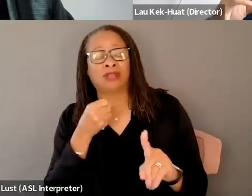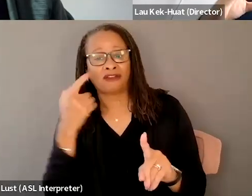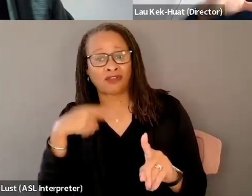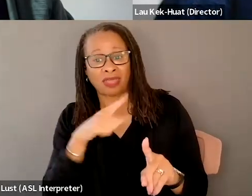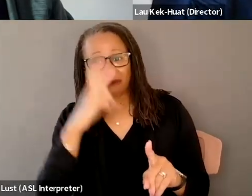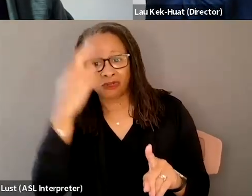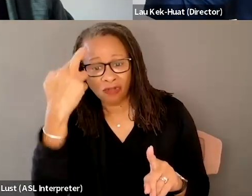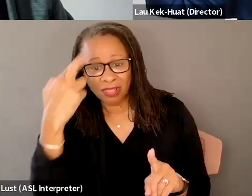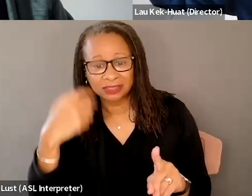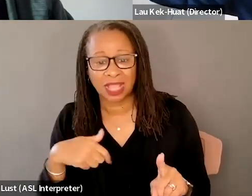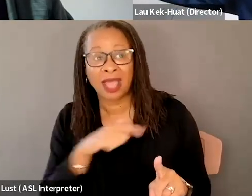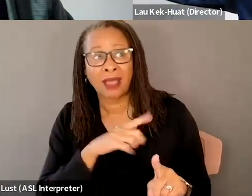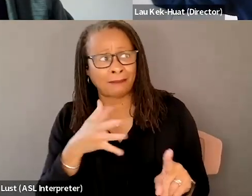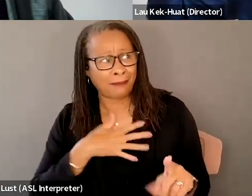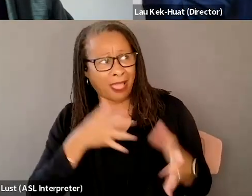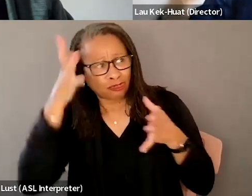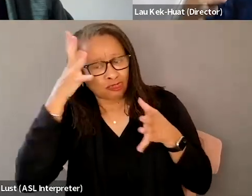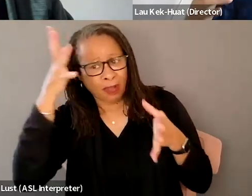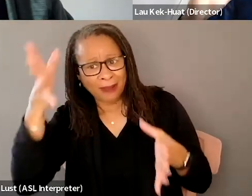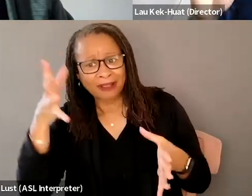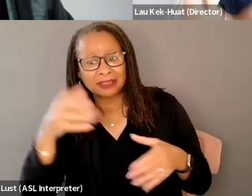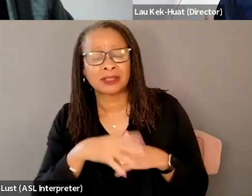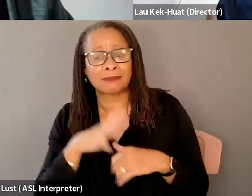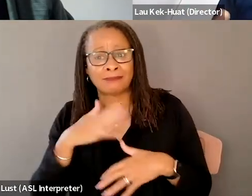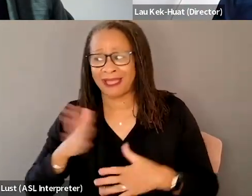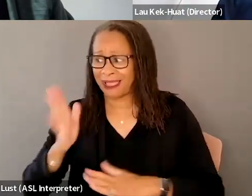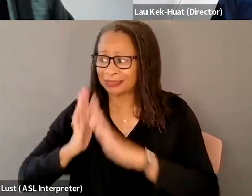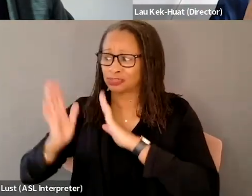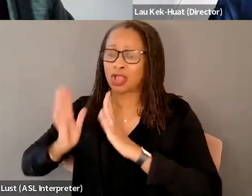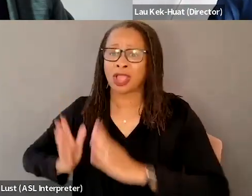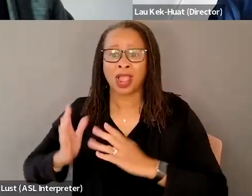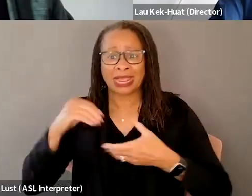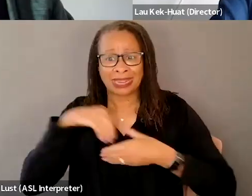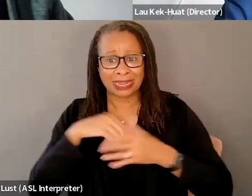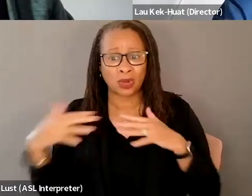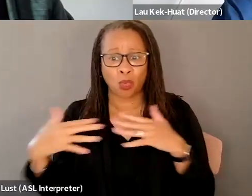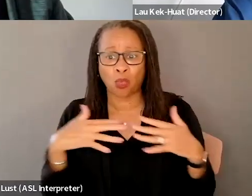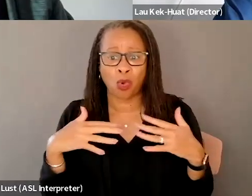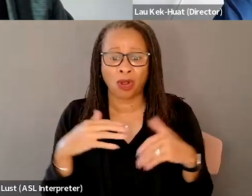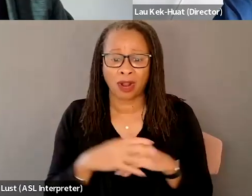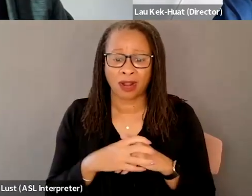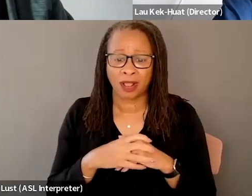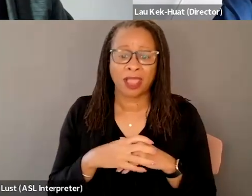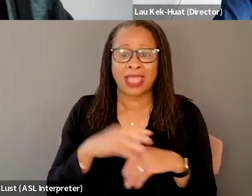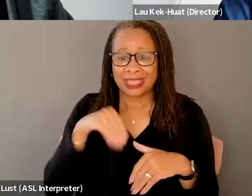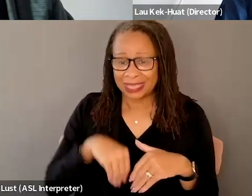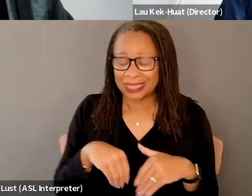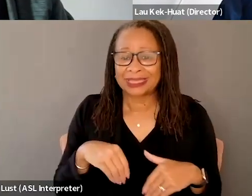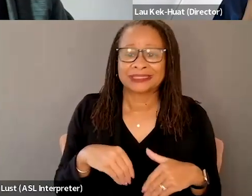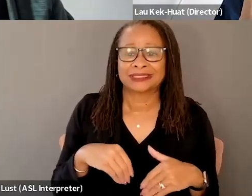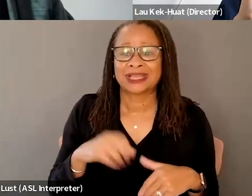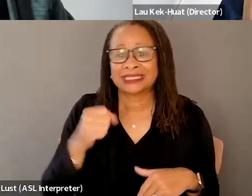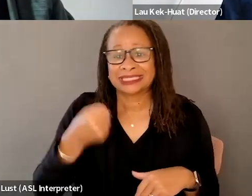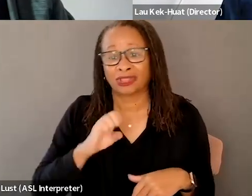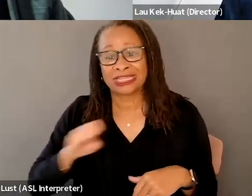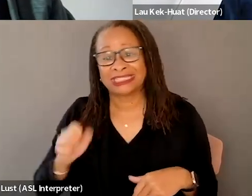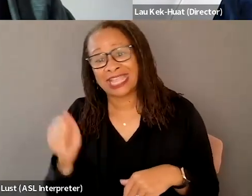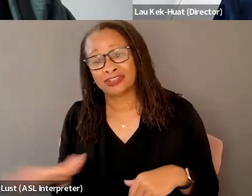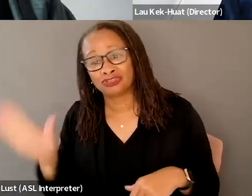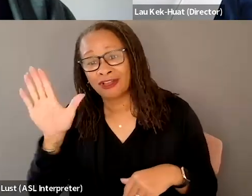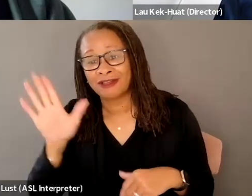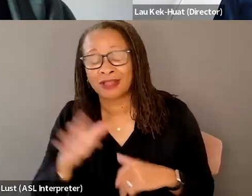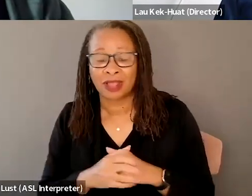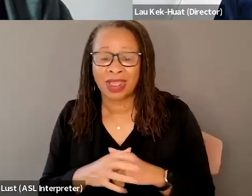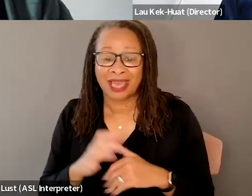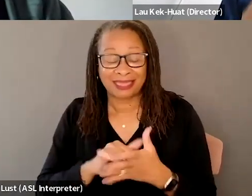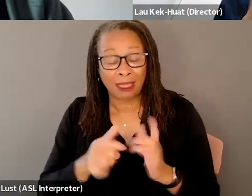realize, oh, their grandparents, their ancestors may involve in the massacre in Southeast Asia. And that at that moment,